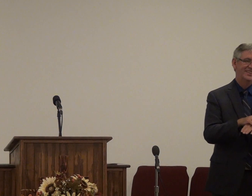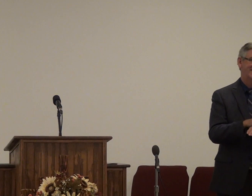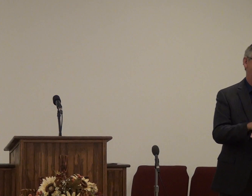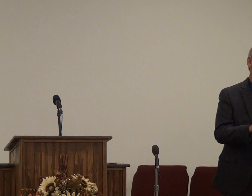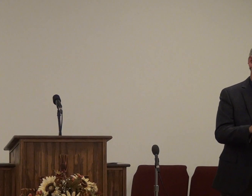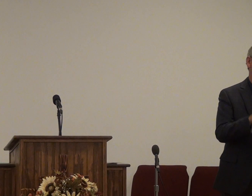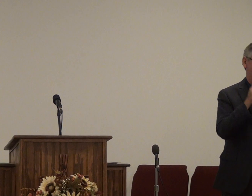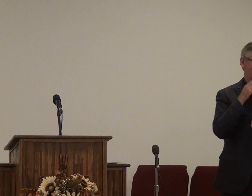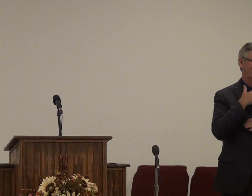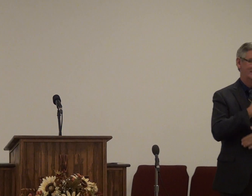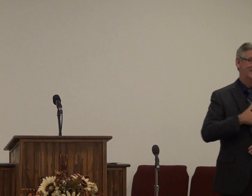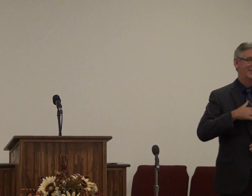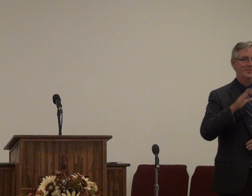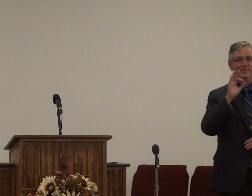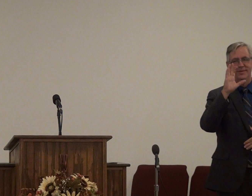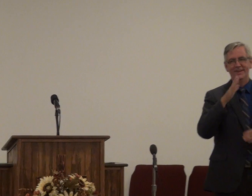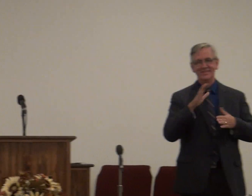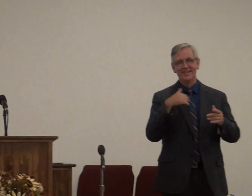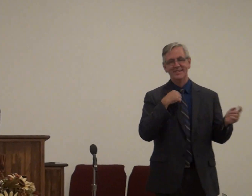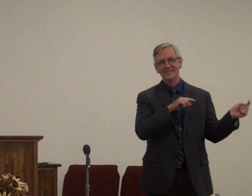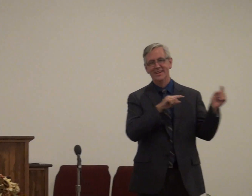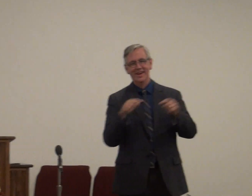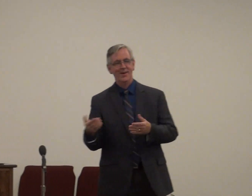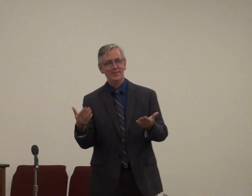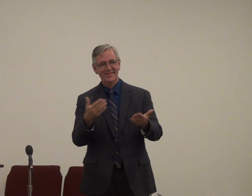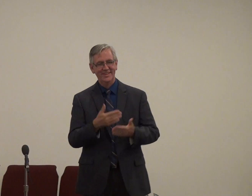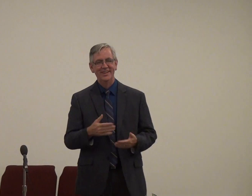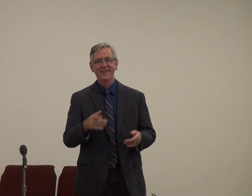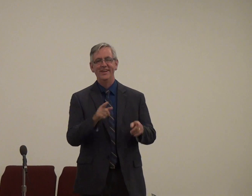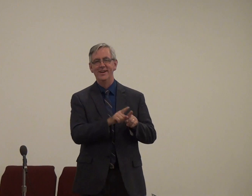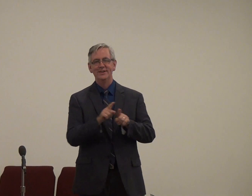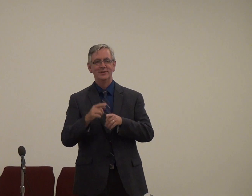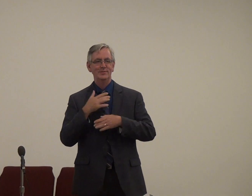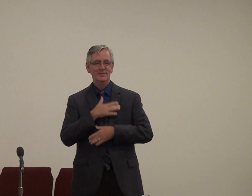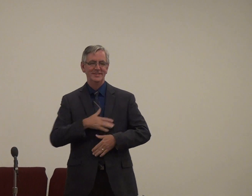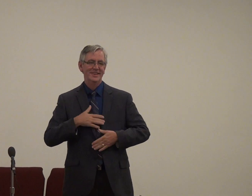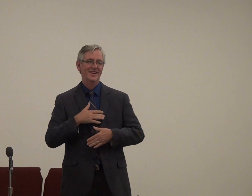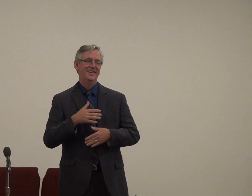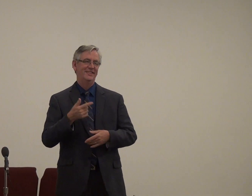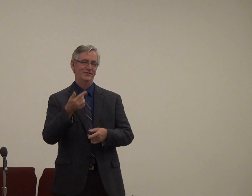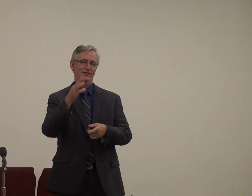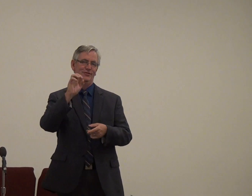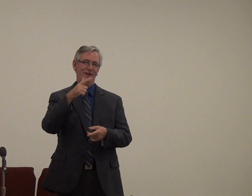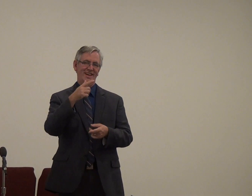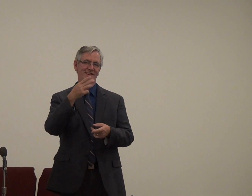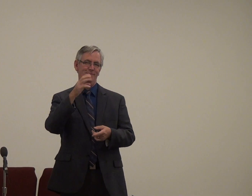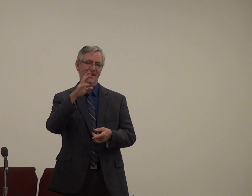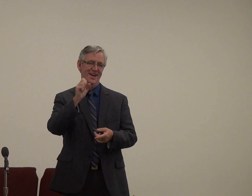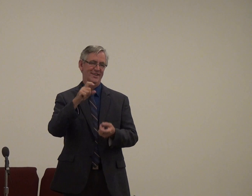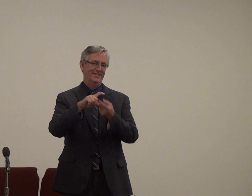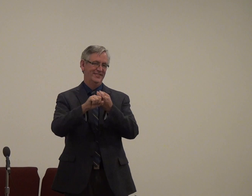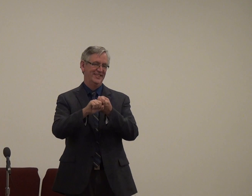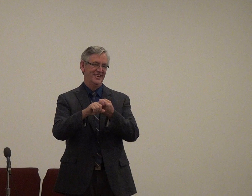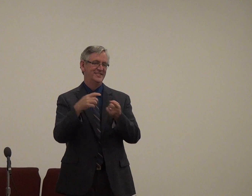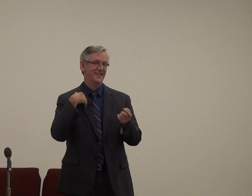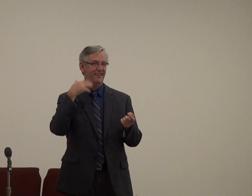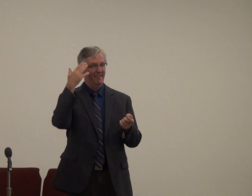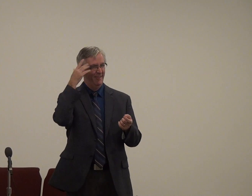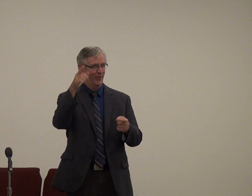Good evening. I appreciate your pastor allowing us to come, and I sure appreciate Greg Bowers. He's